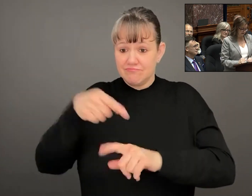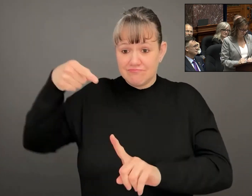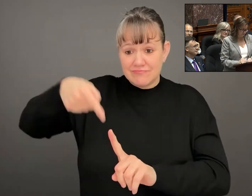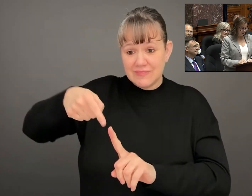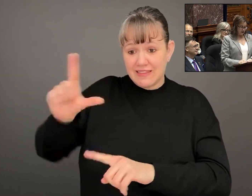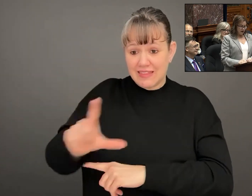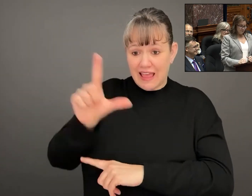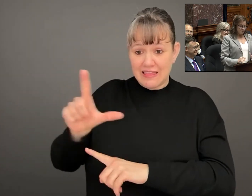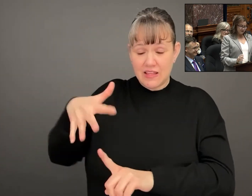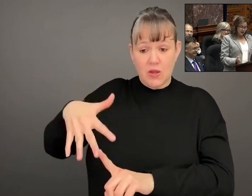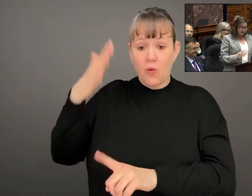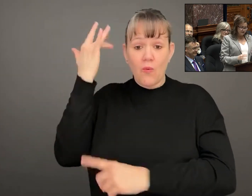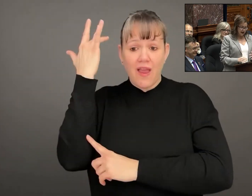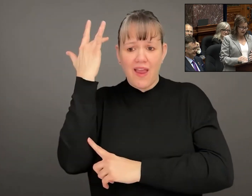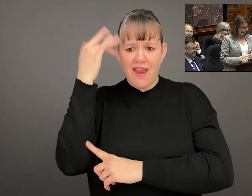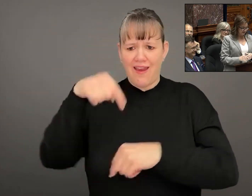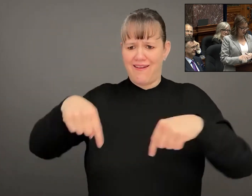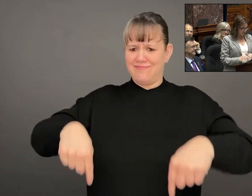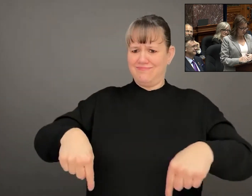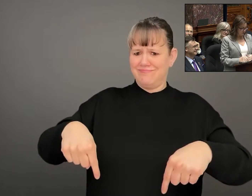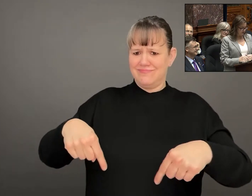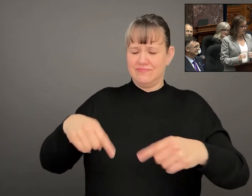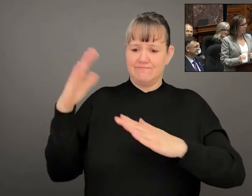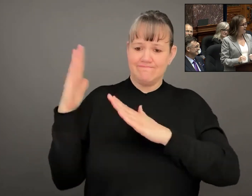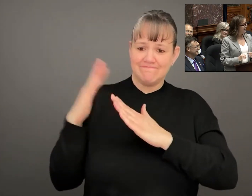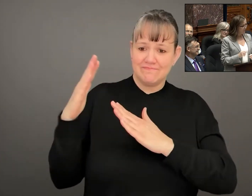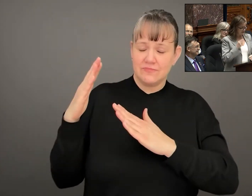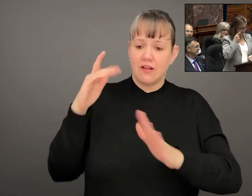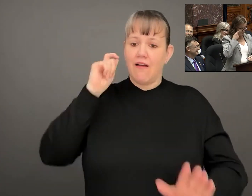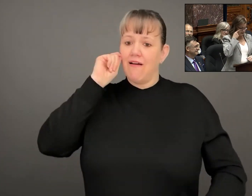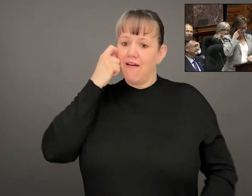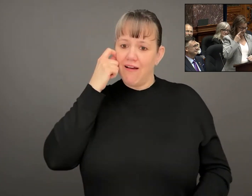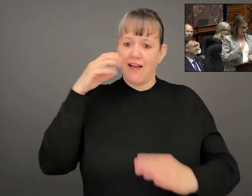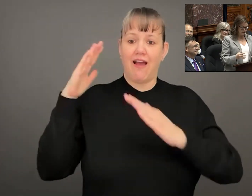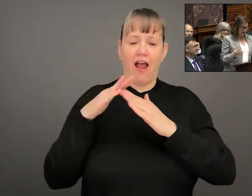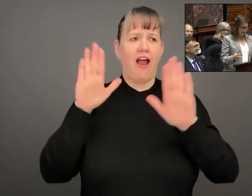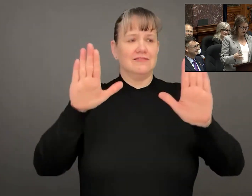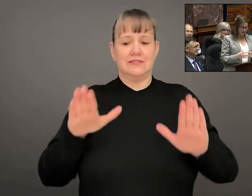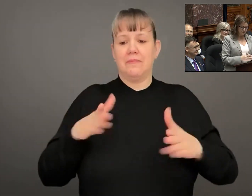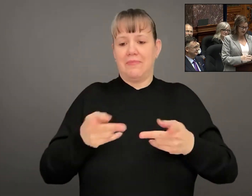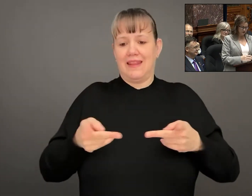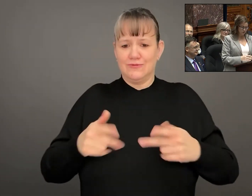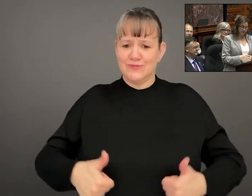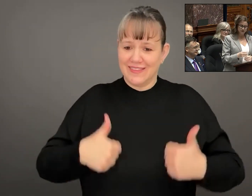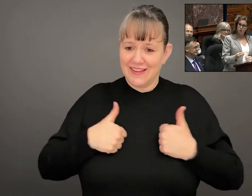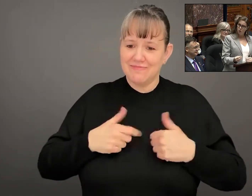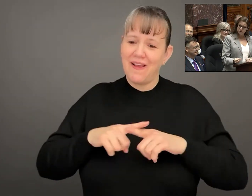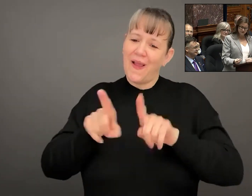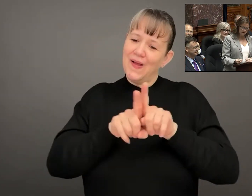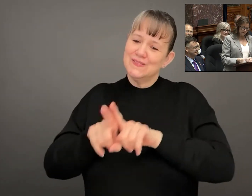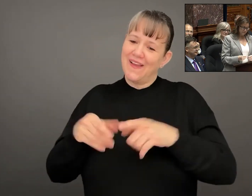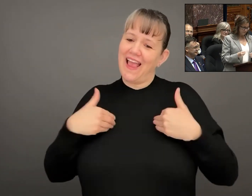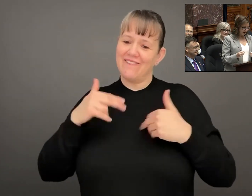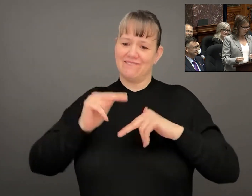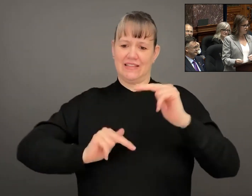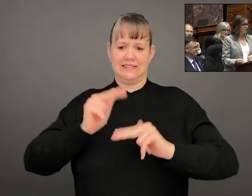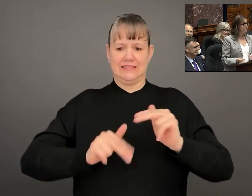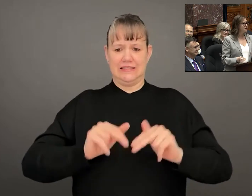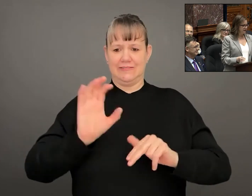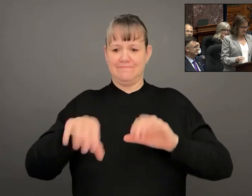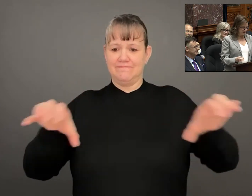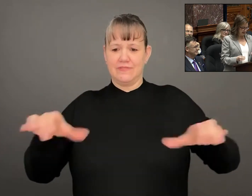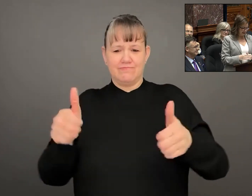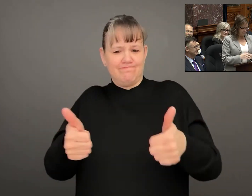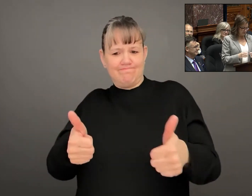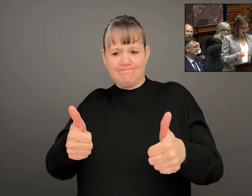place to live. But besides that, it is also its grade A facilities, like the Langley Event Centre with its courts, ice